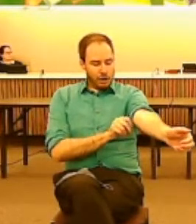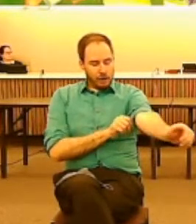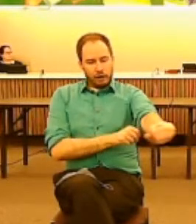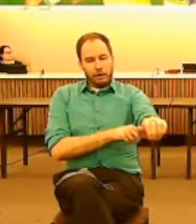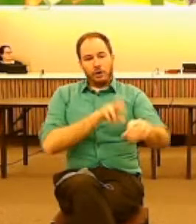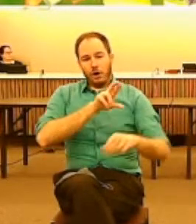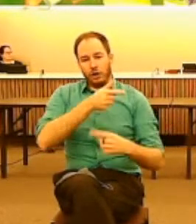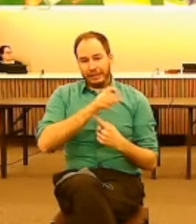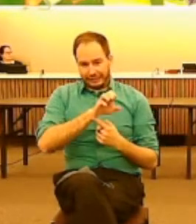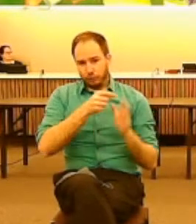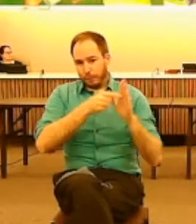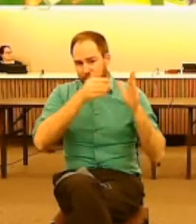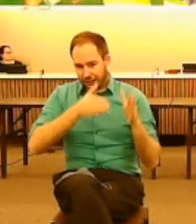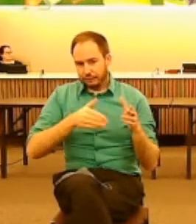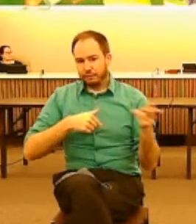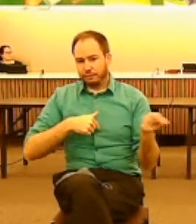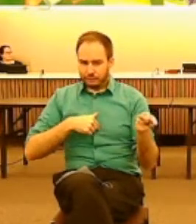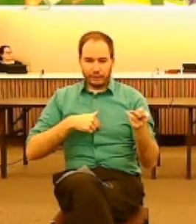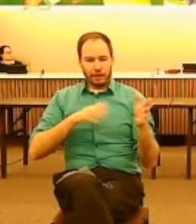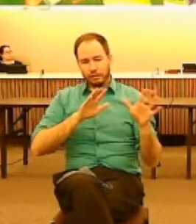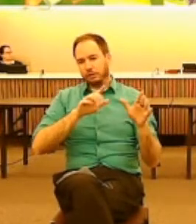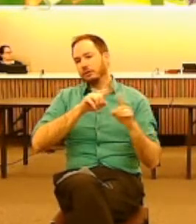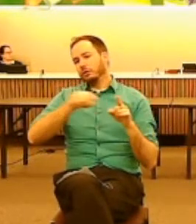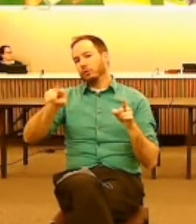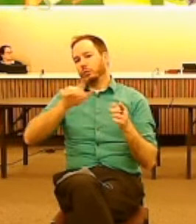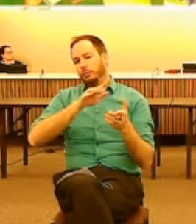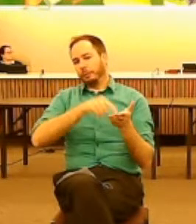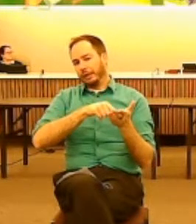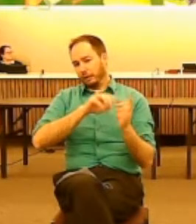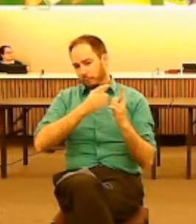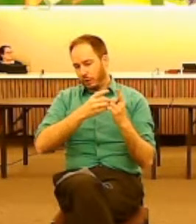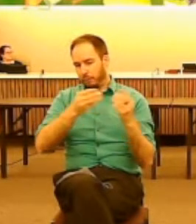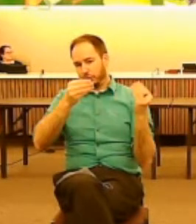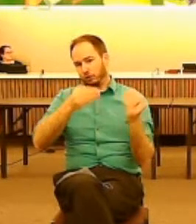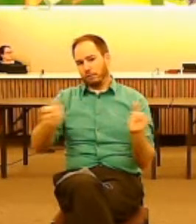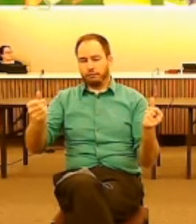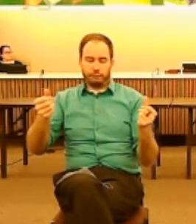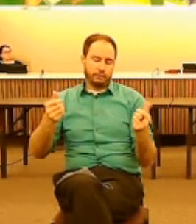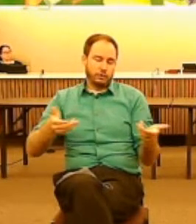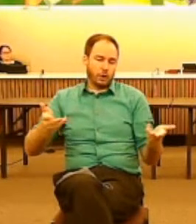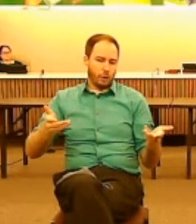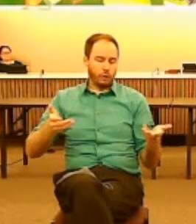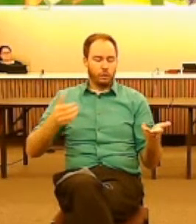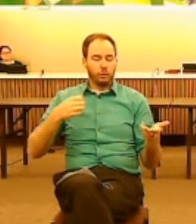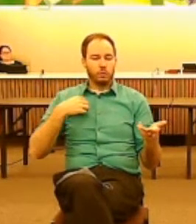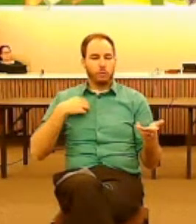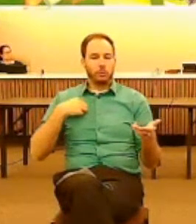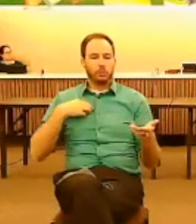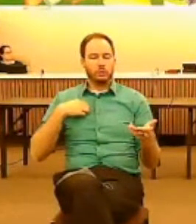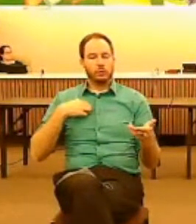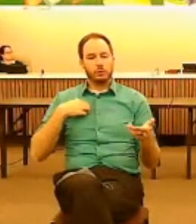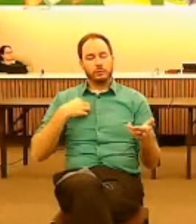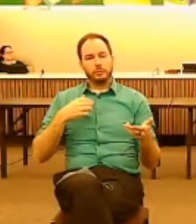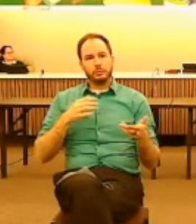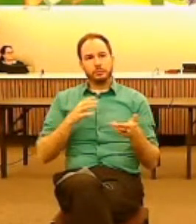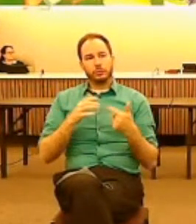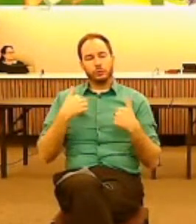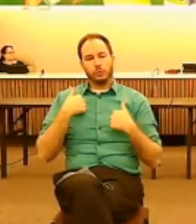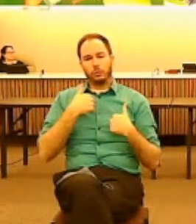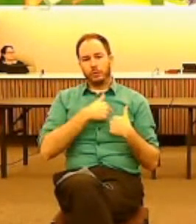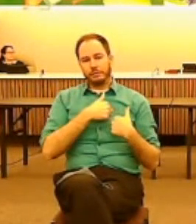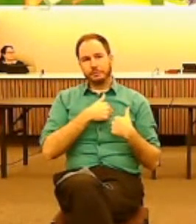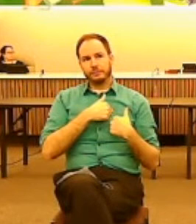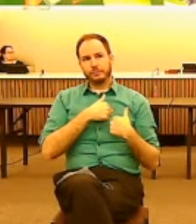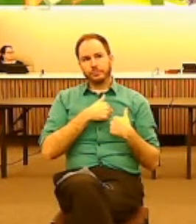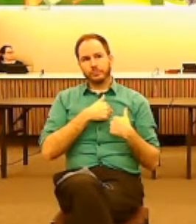they got their hold of their billing, and both the problems were resolved. So good. We also